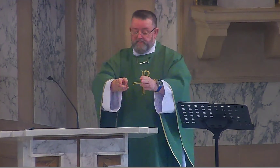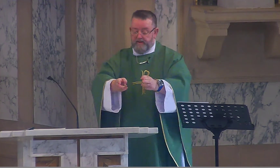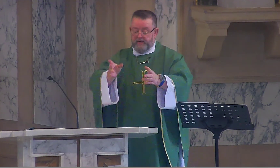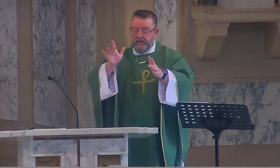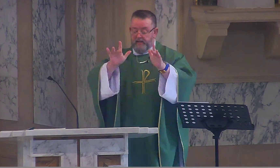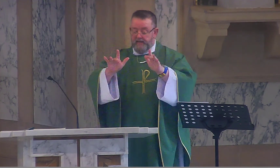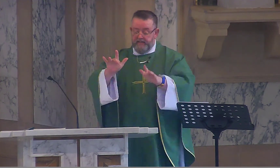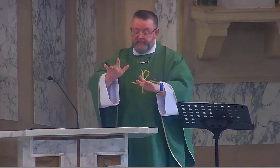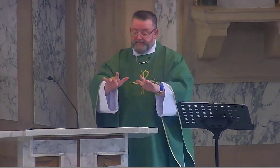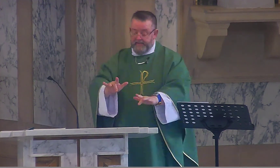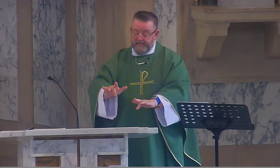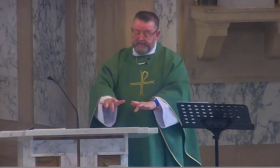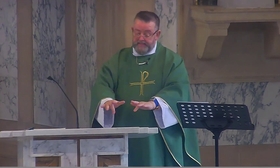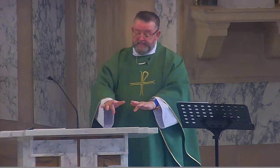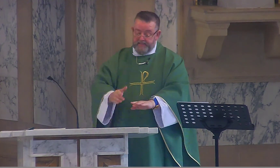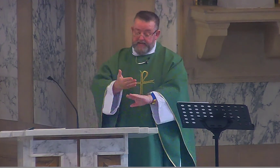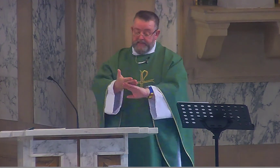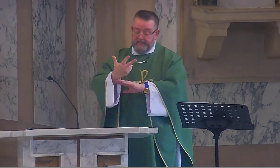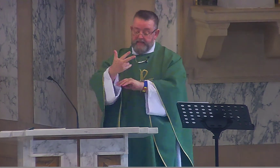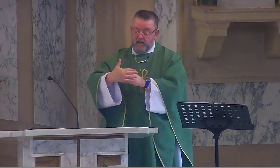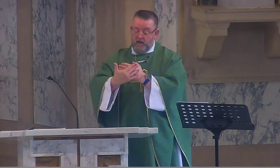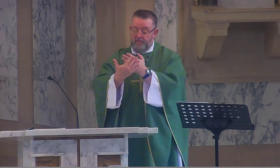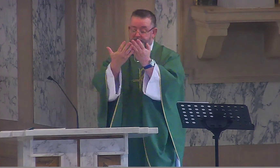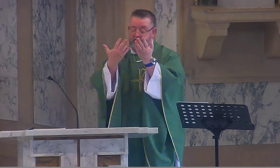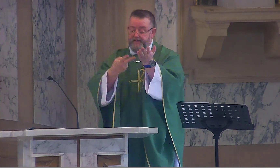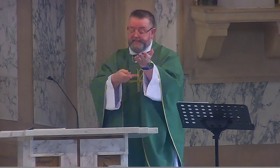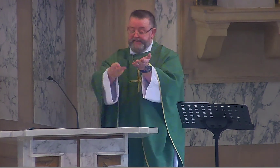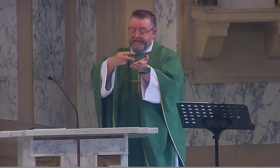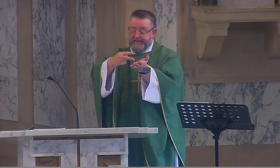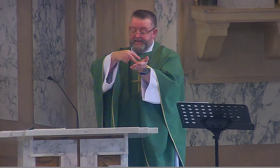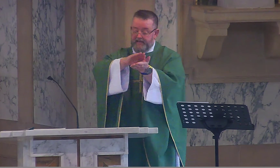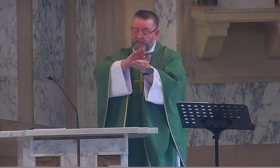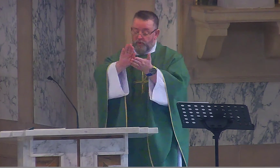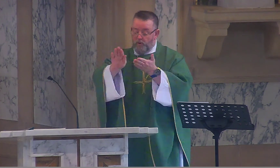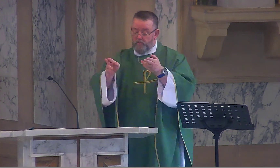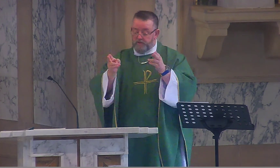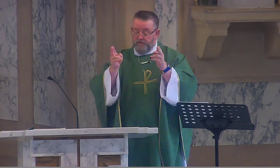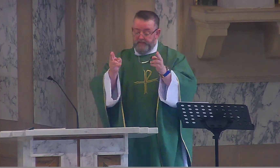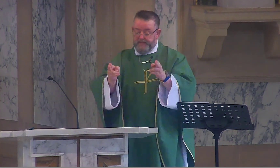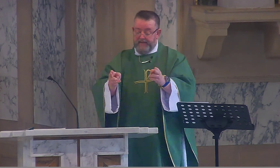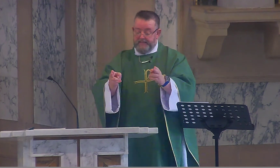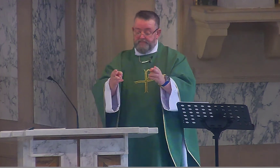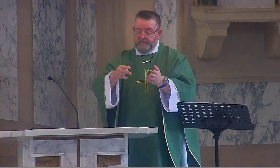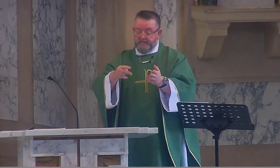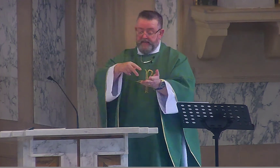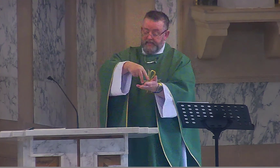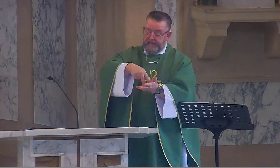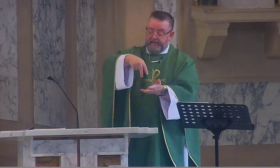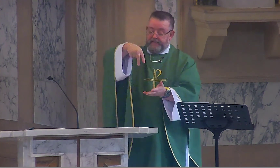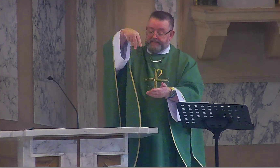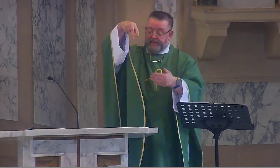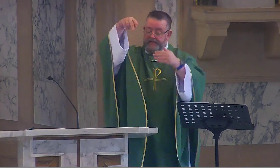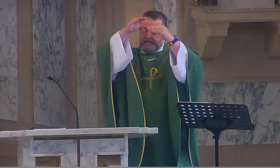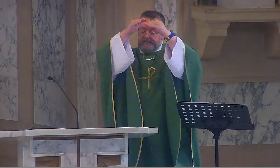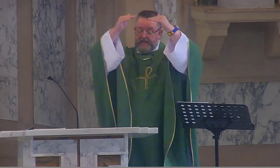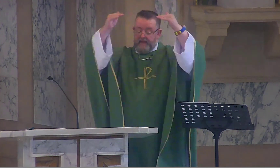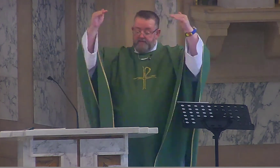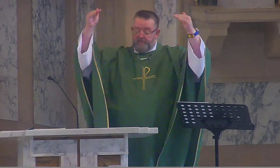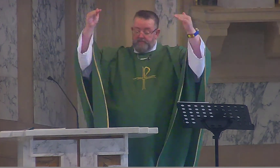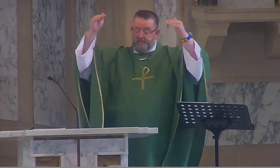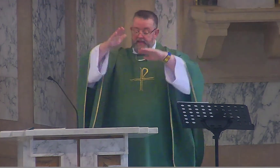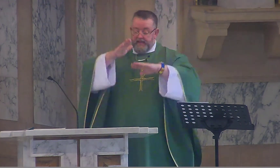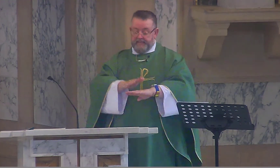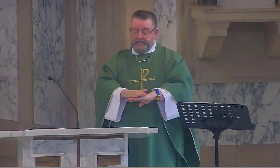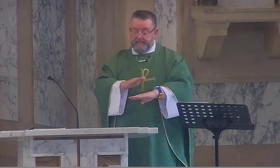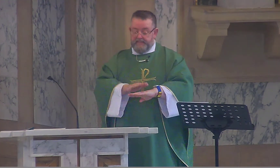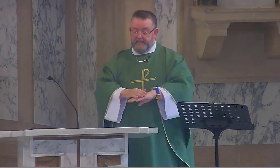was buried. He descended into hell. On the third day He rose from the dead. He ascended into